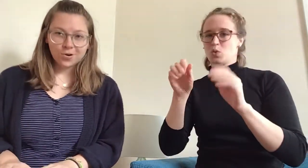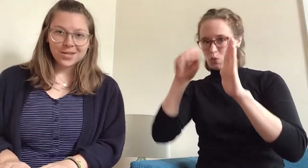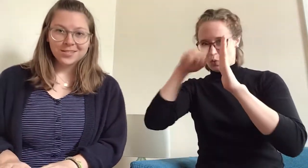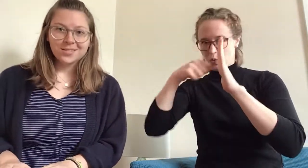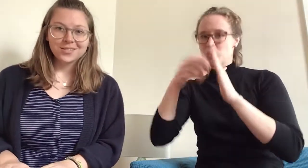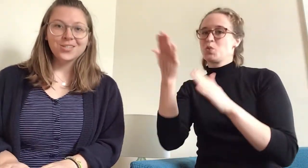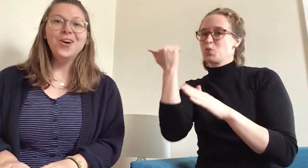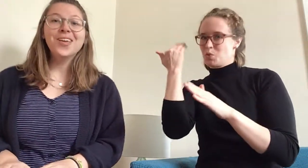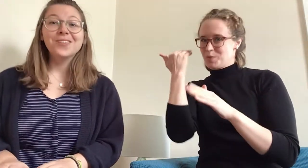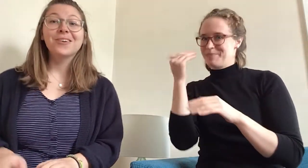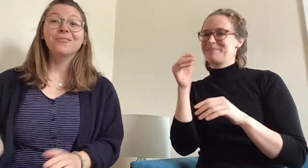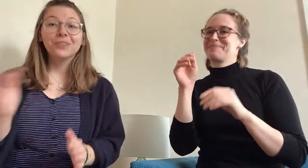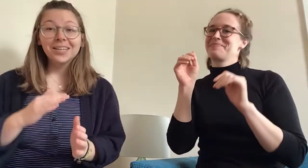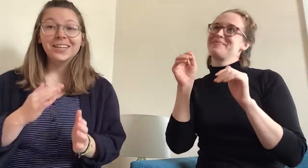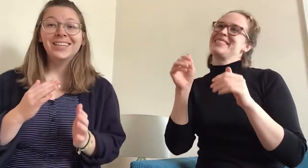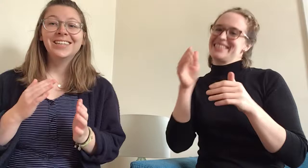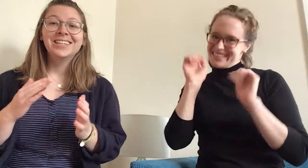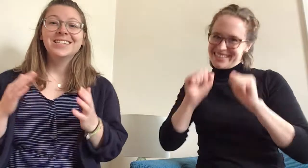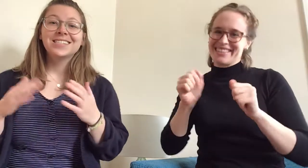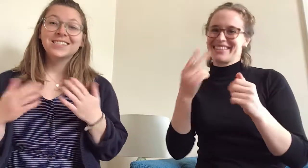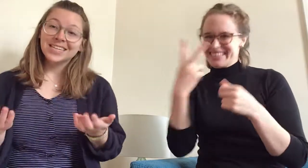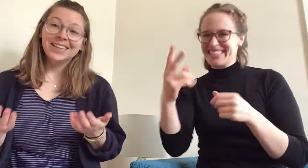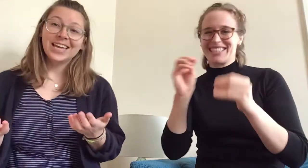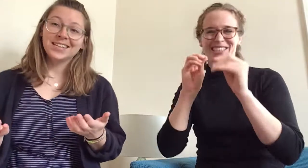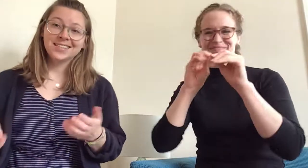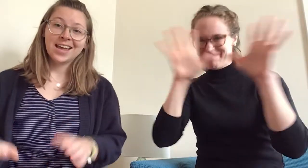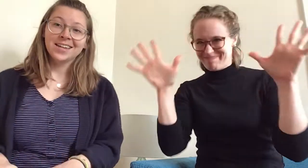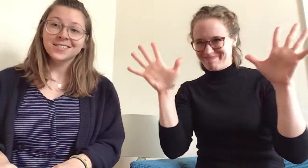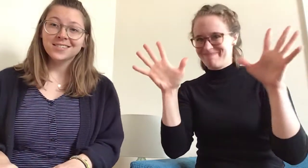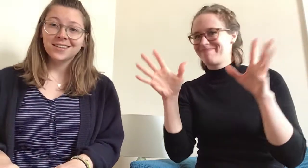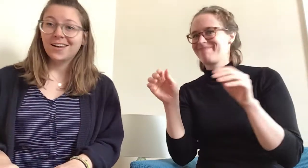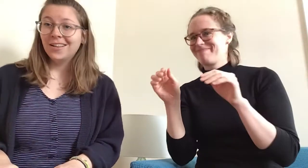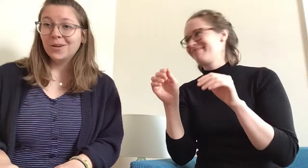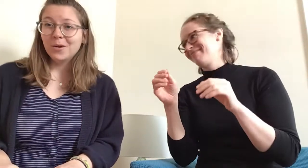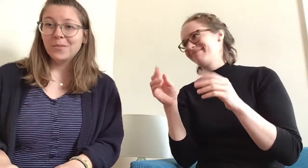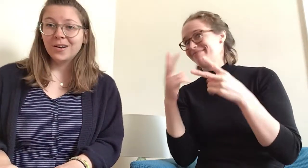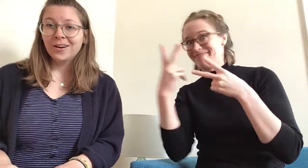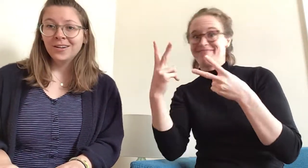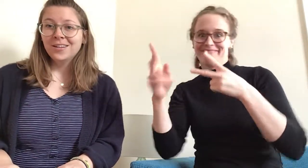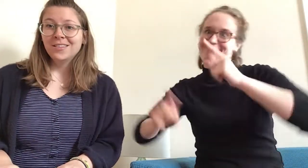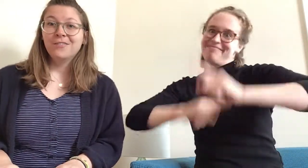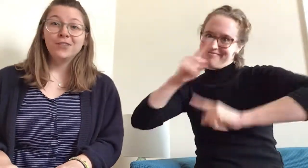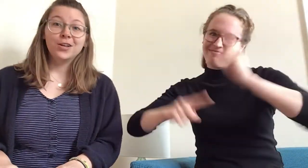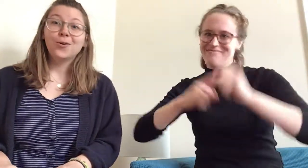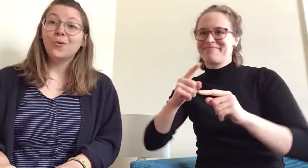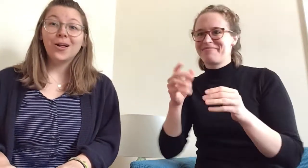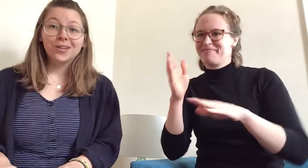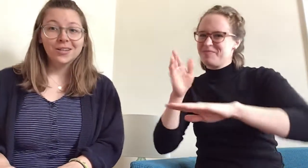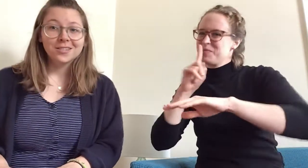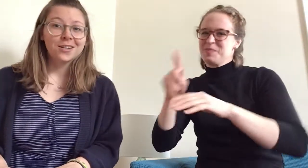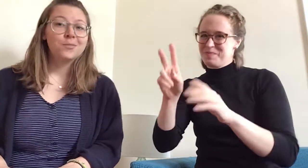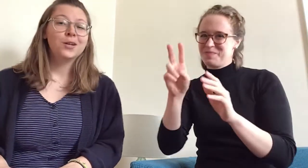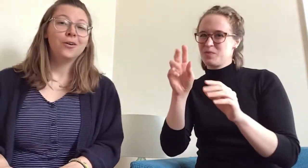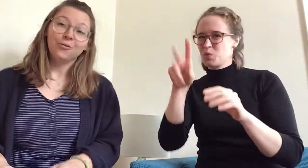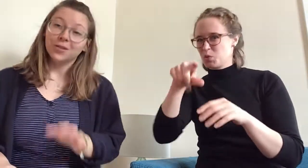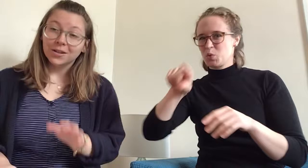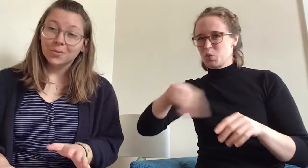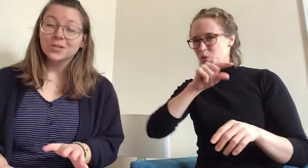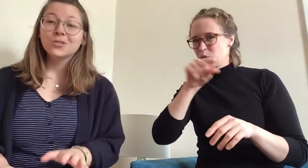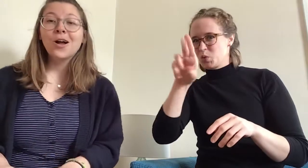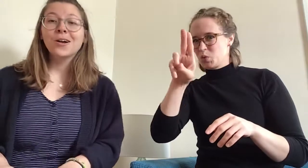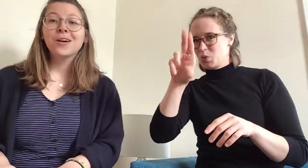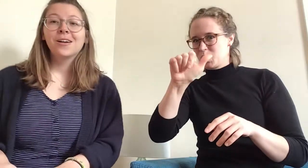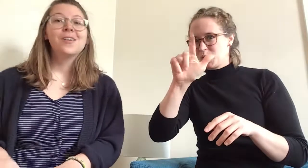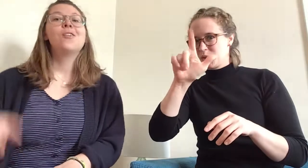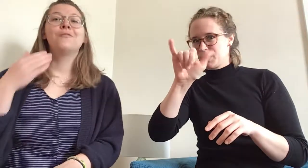recorded stories so that you can really see Lakin's hands a little bit better. The video quality is gonna be hopefully a